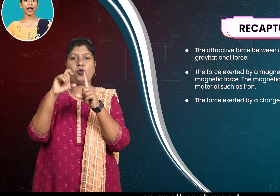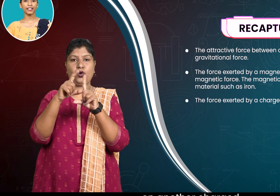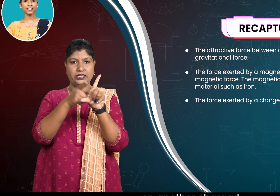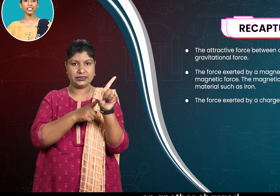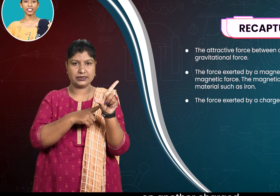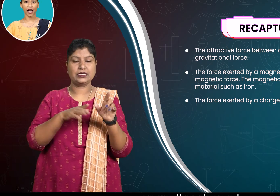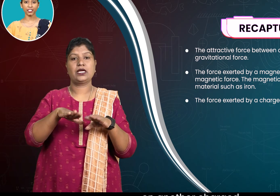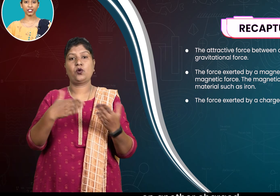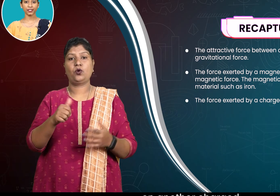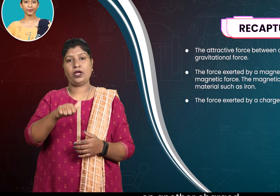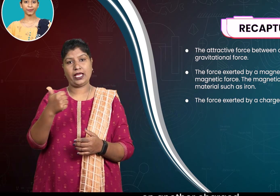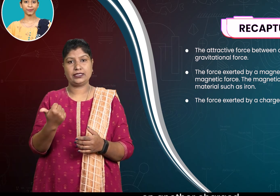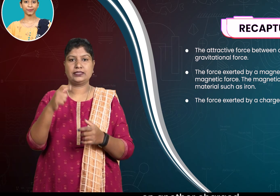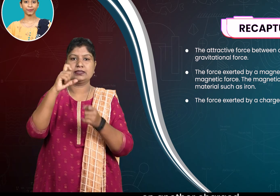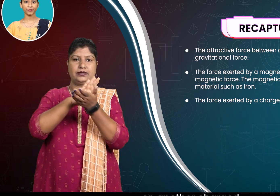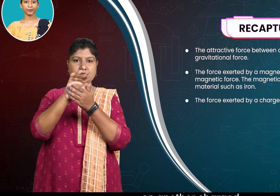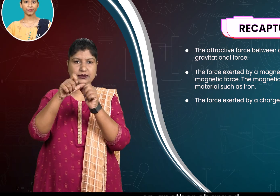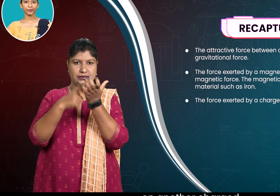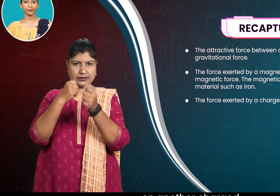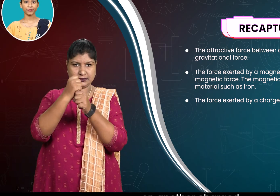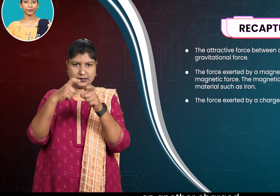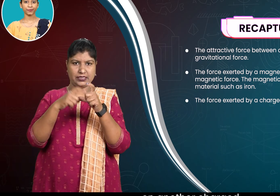on another charged